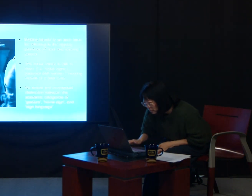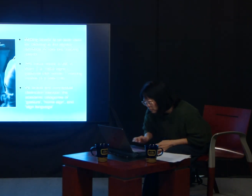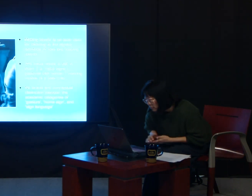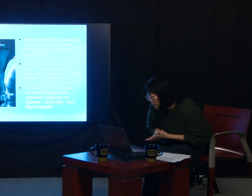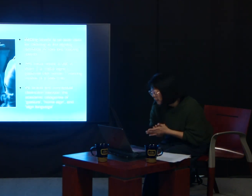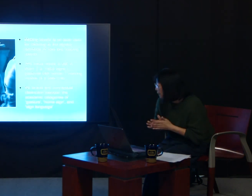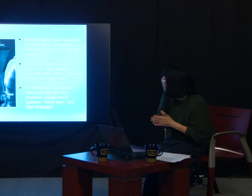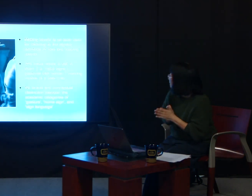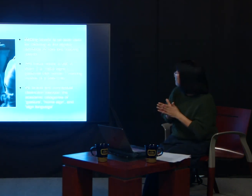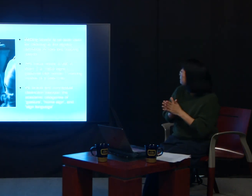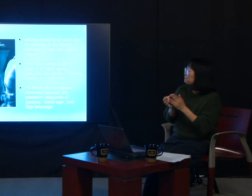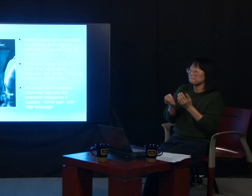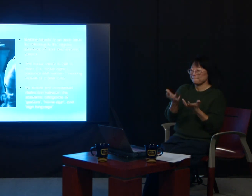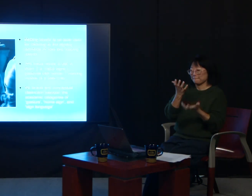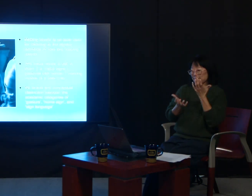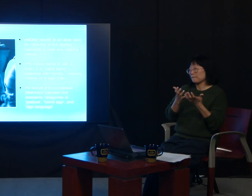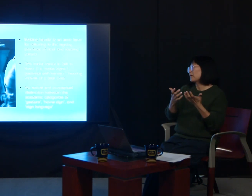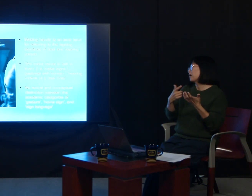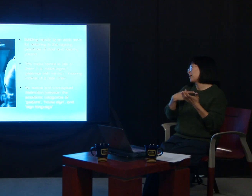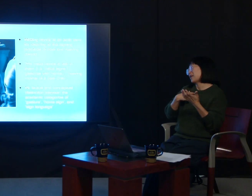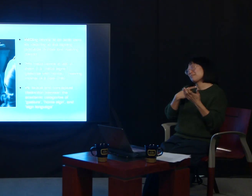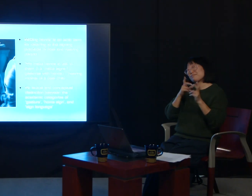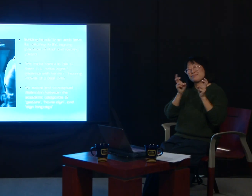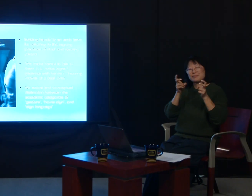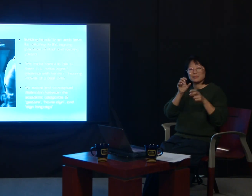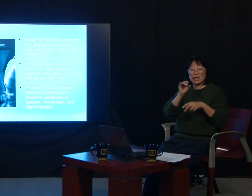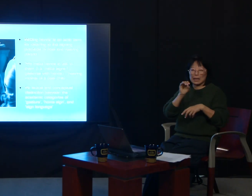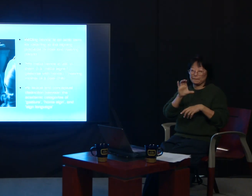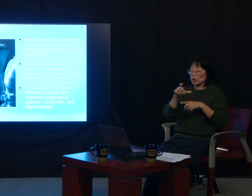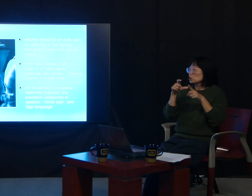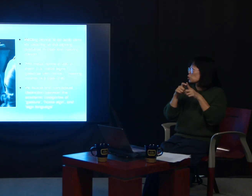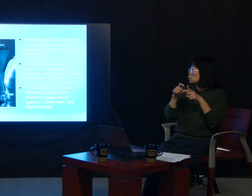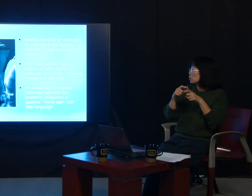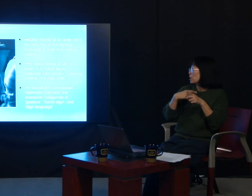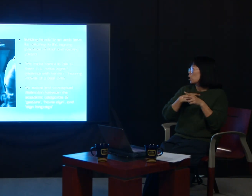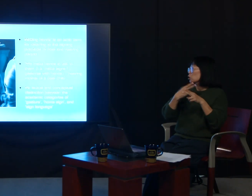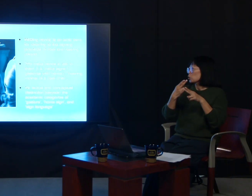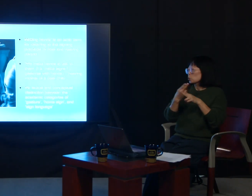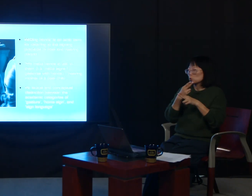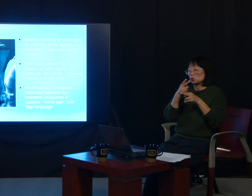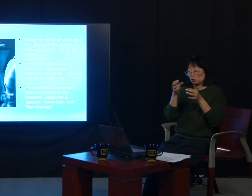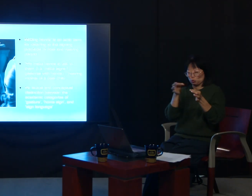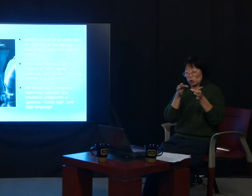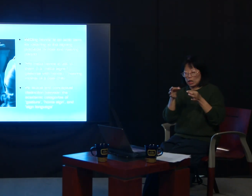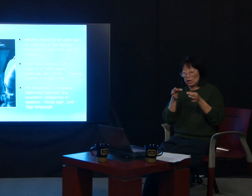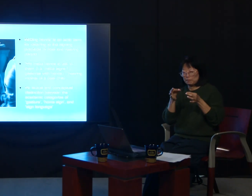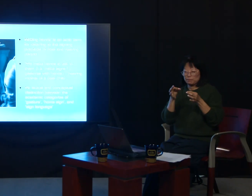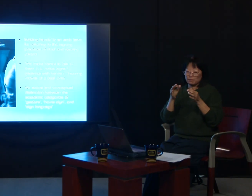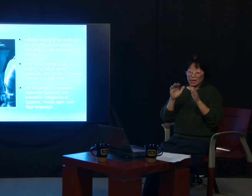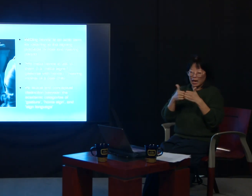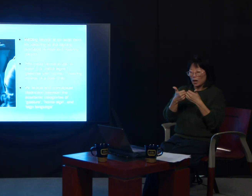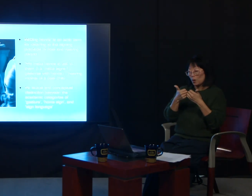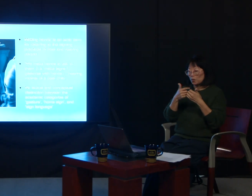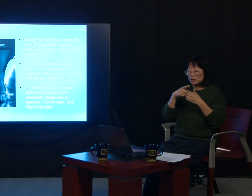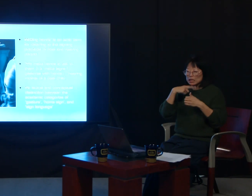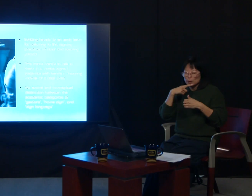And the community around them. In addition to the community around them. So the making hands is an emic term for referring to